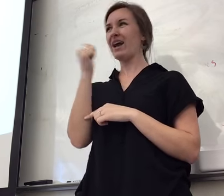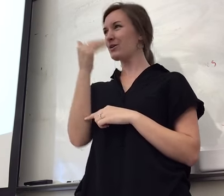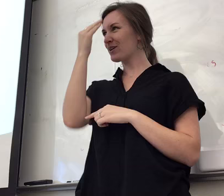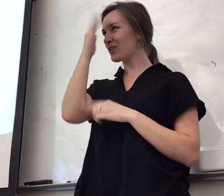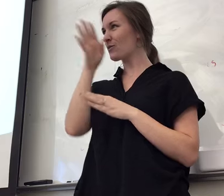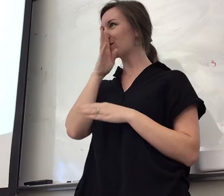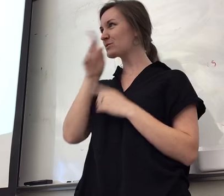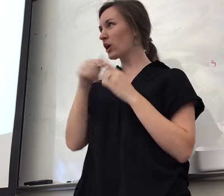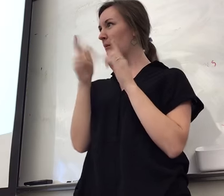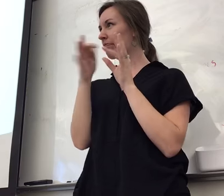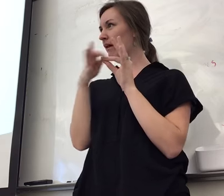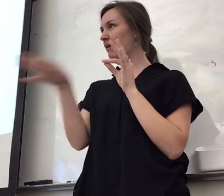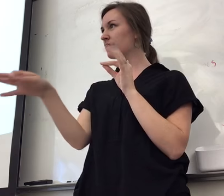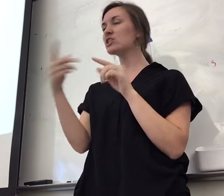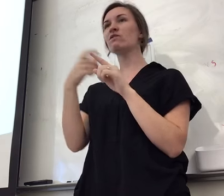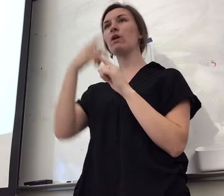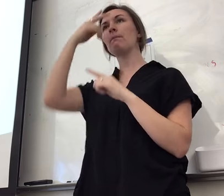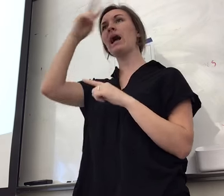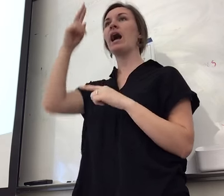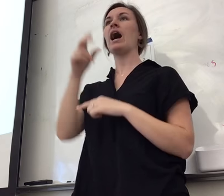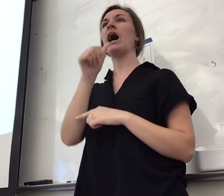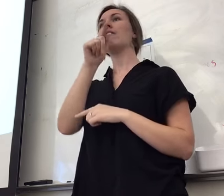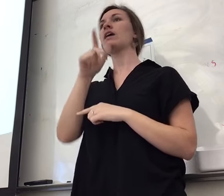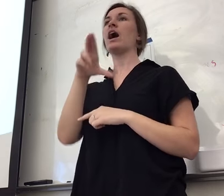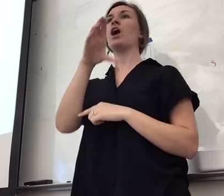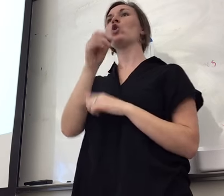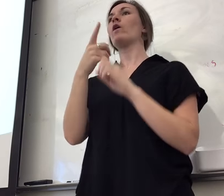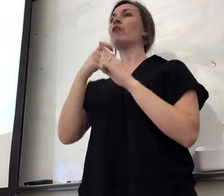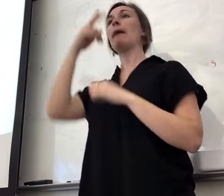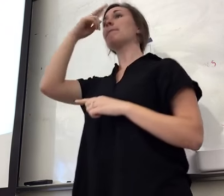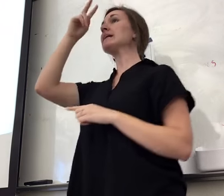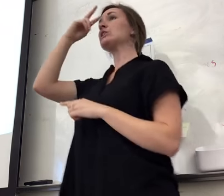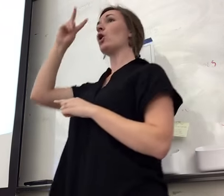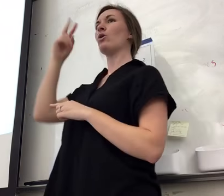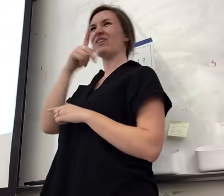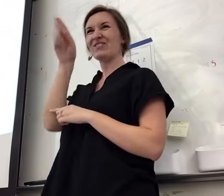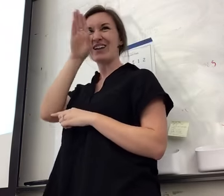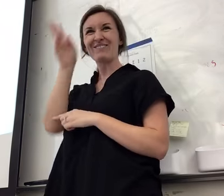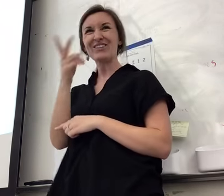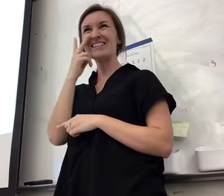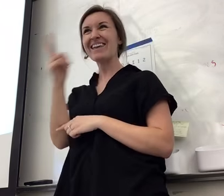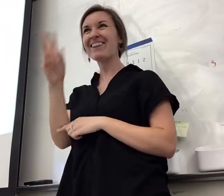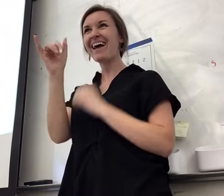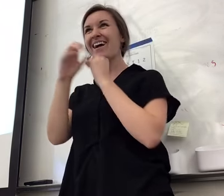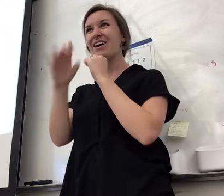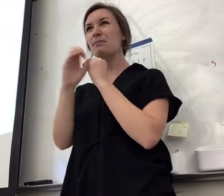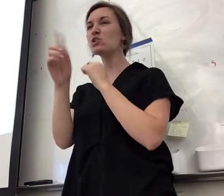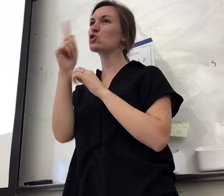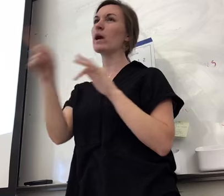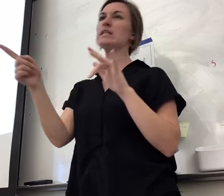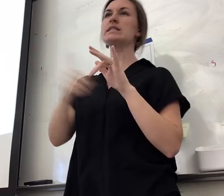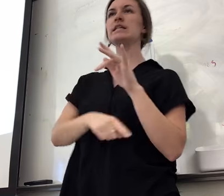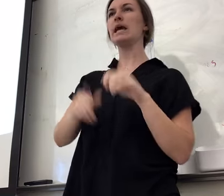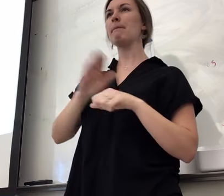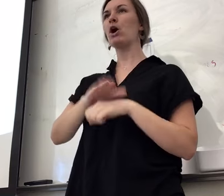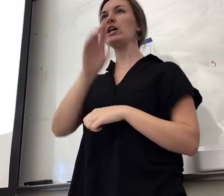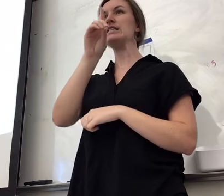is? Yeah, it's avocados from Mexico. You guys have never seen those? Nope. It's because you guys skip them in DVR, right? Because you skip all the